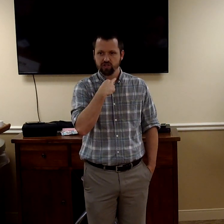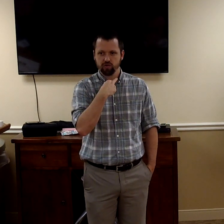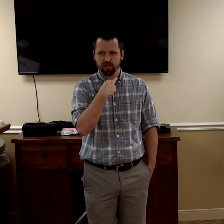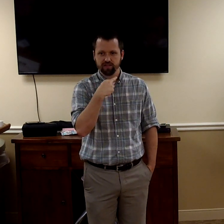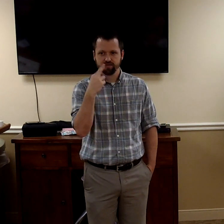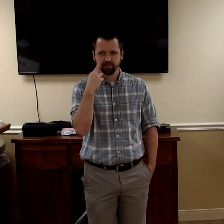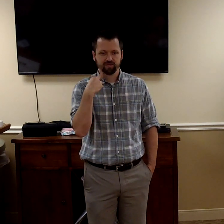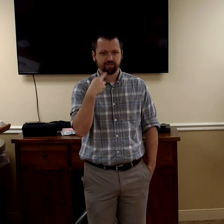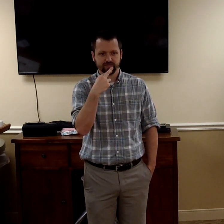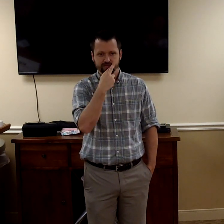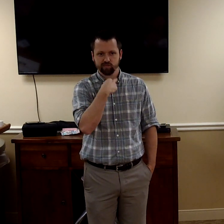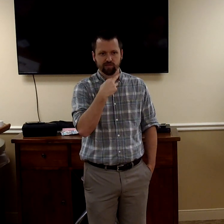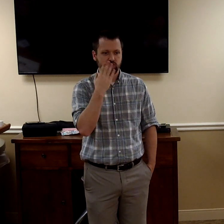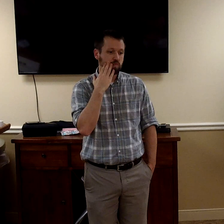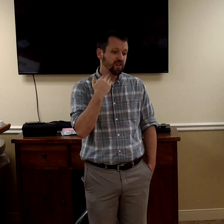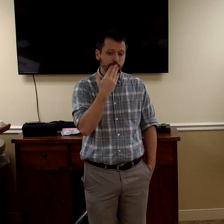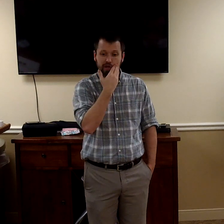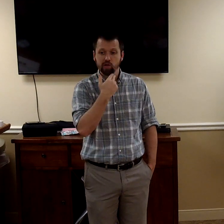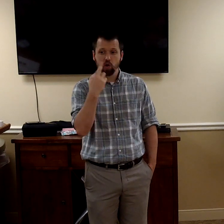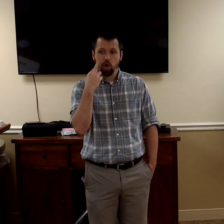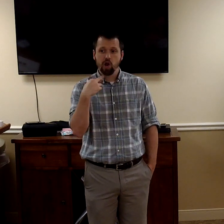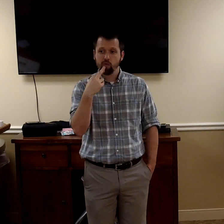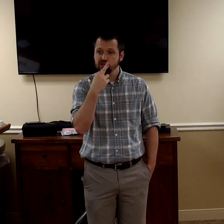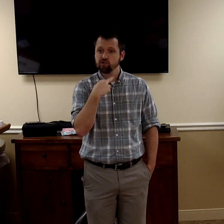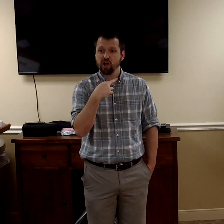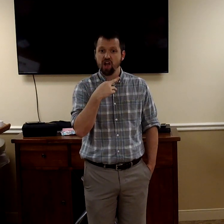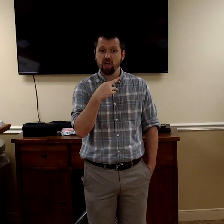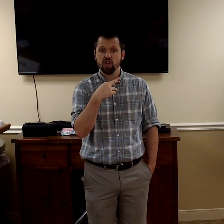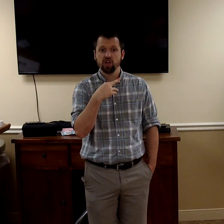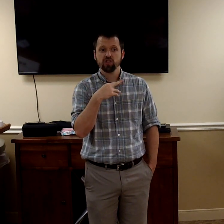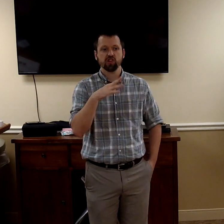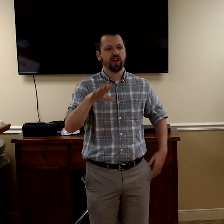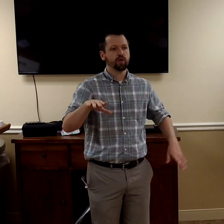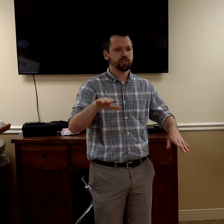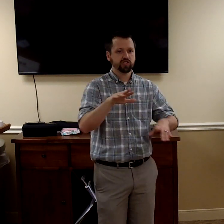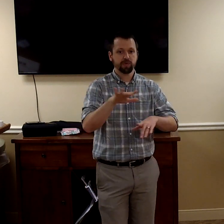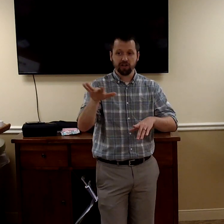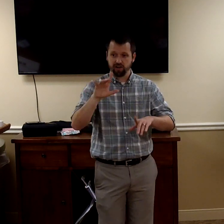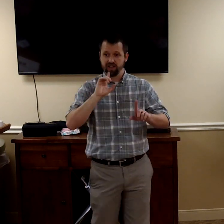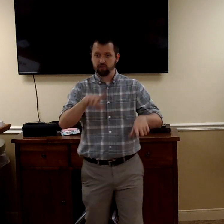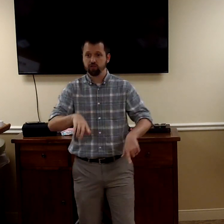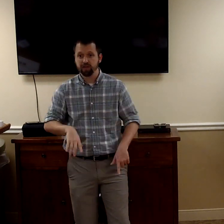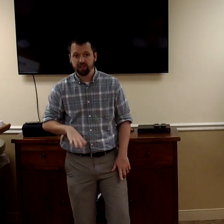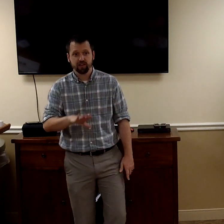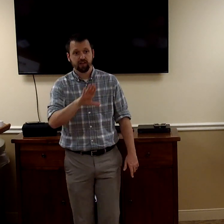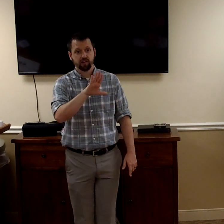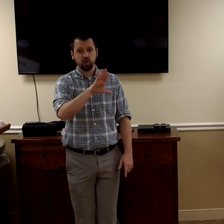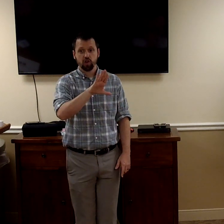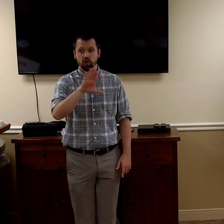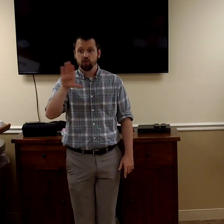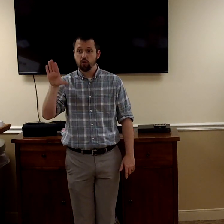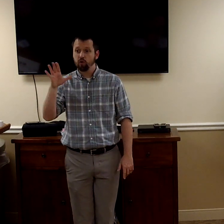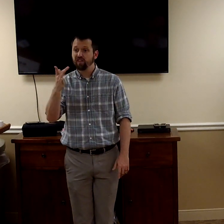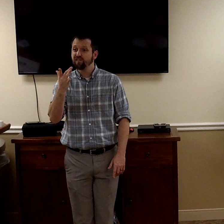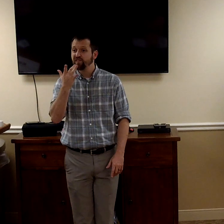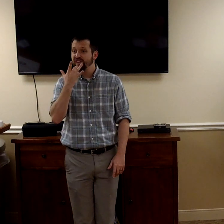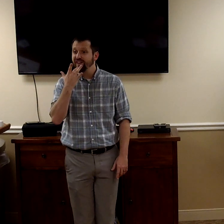Restaurant. Napkin, restaurant. So I want you to spell your answer to me. Your